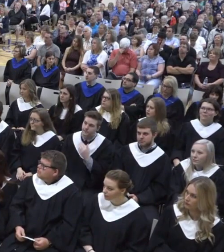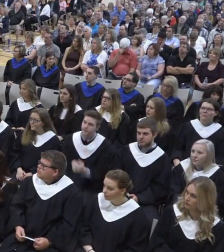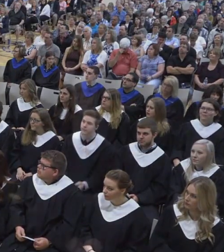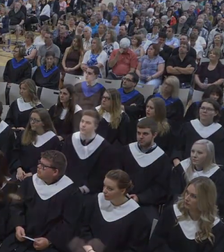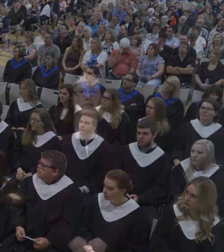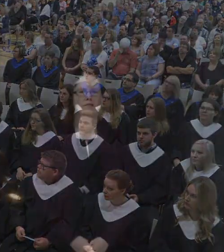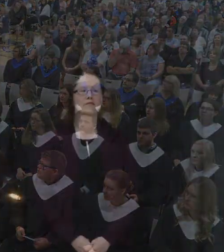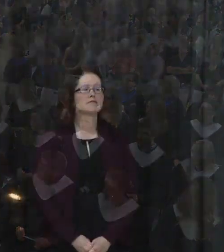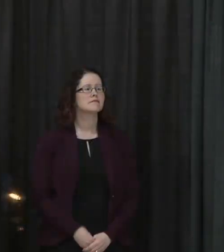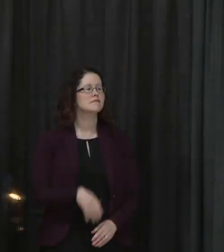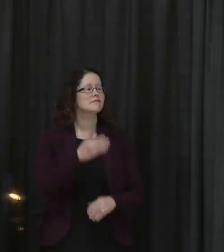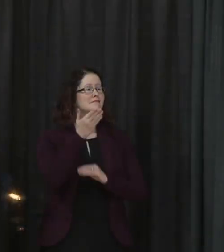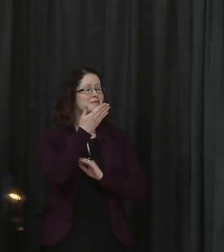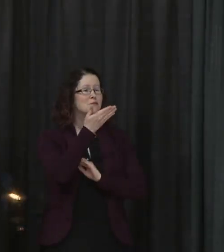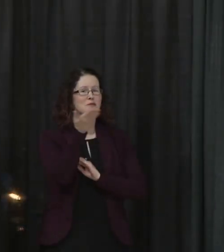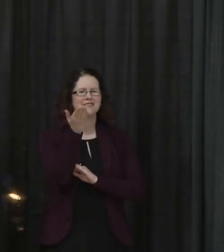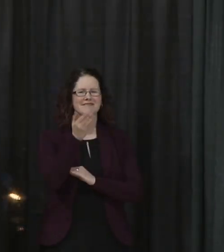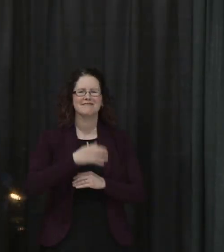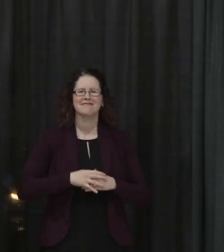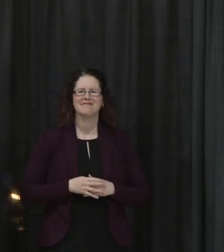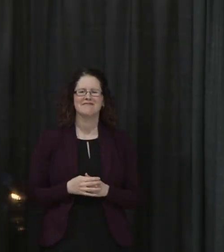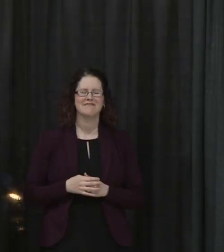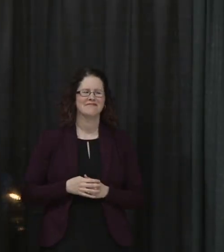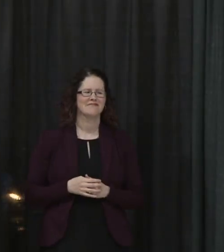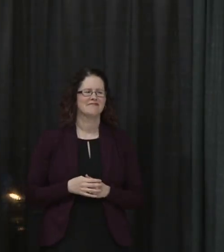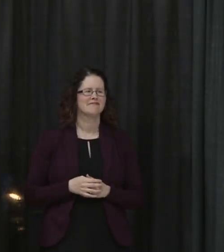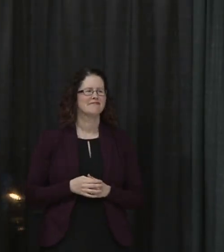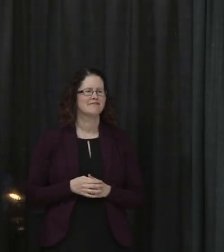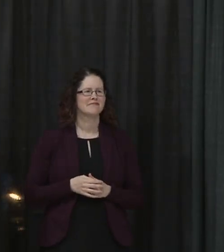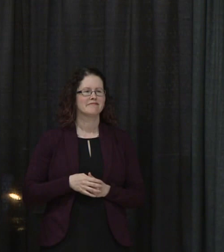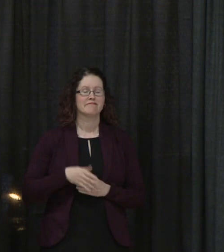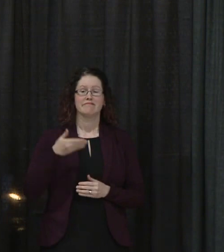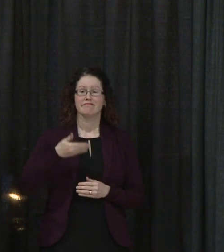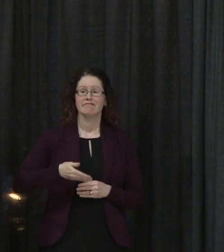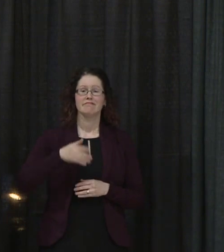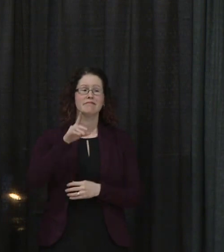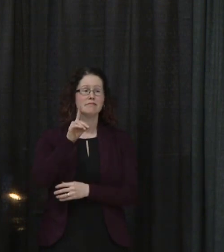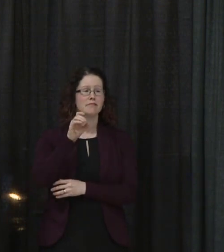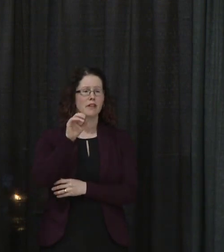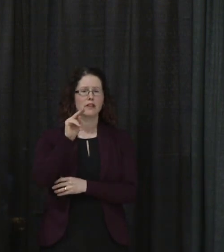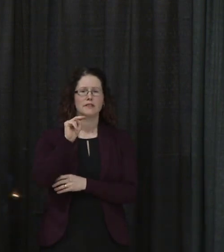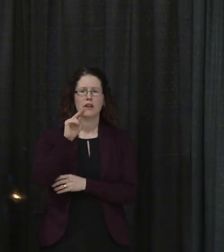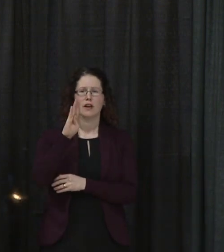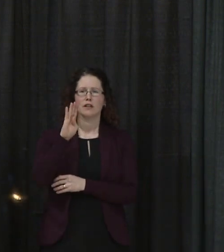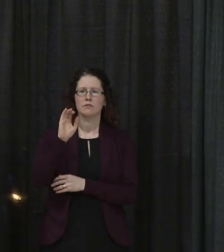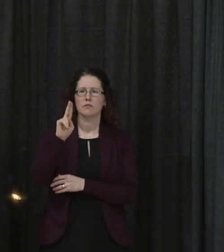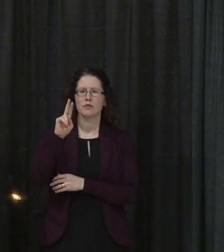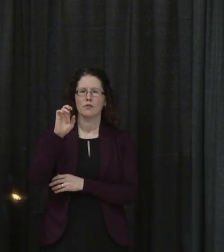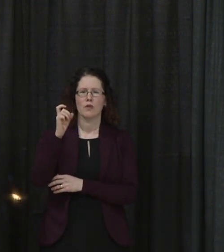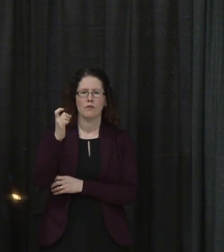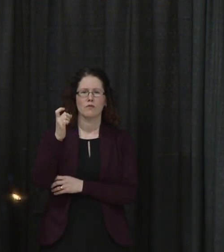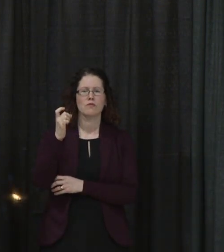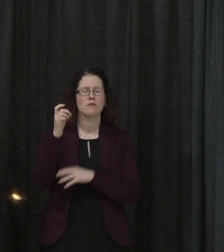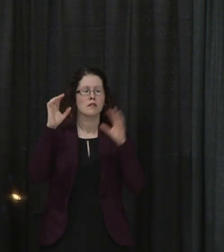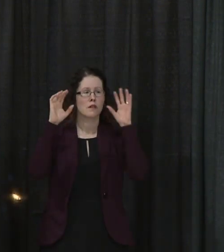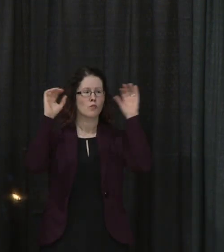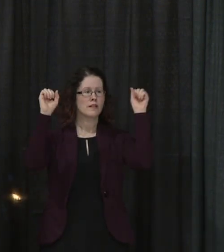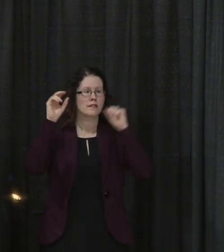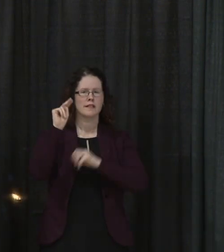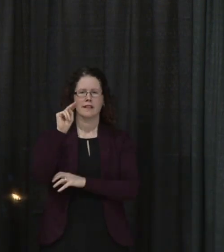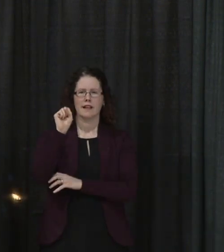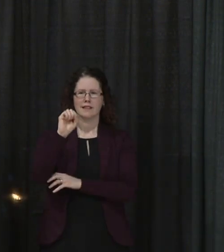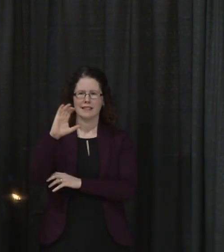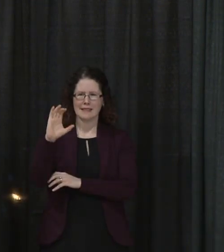Well, good morning, everyone. As was mentioned earlier, my name is Don Bureau. I'm the president of NSCC, and I